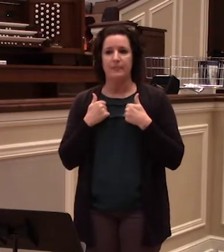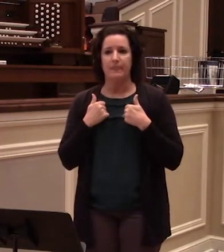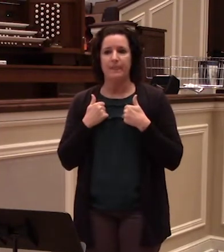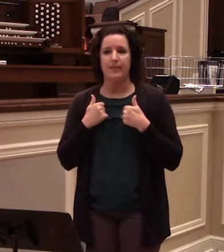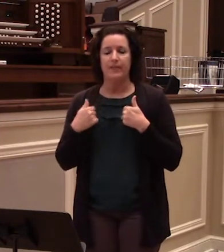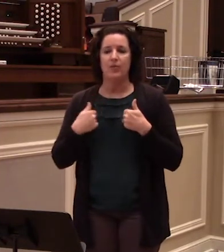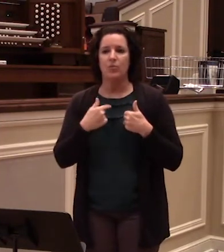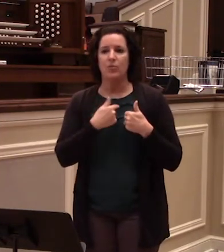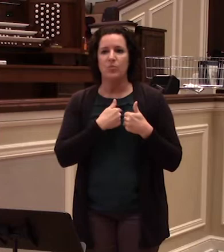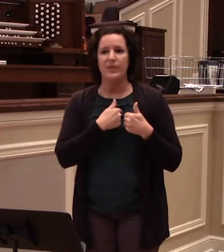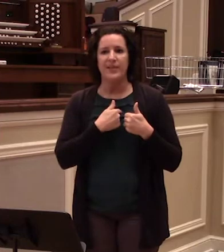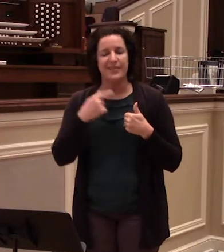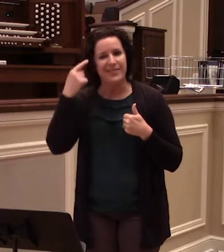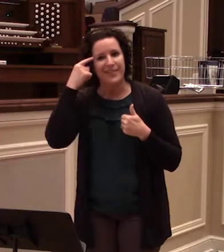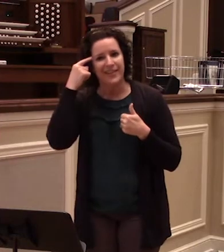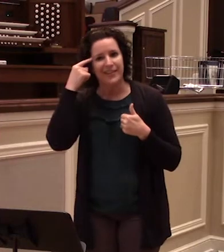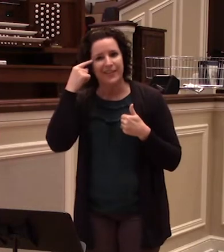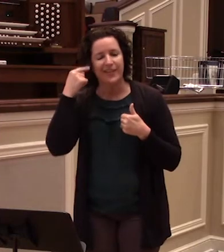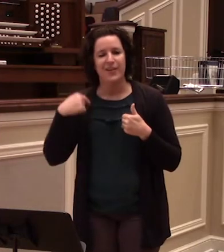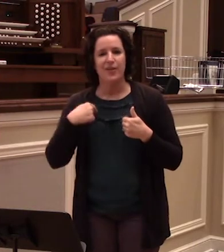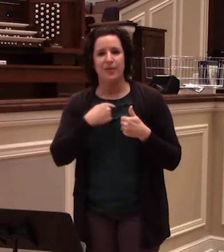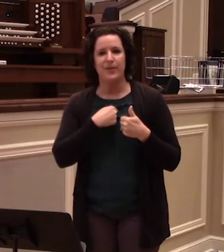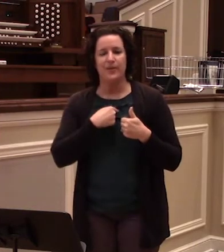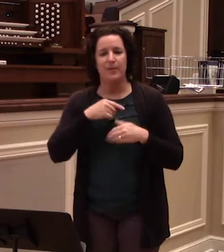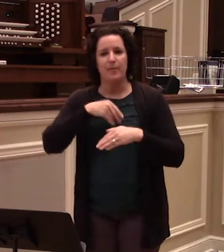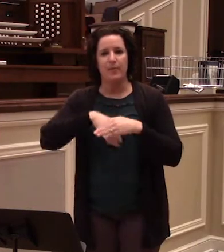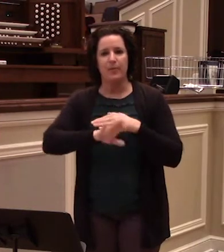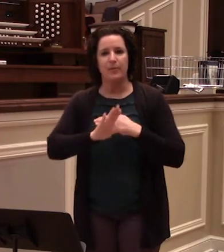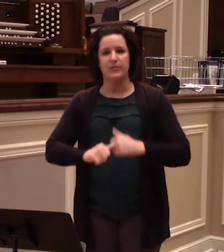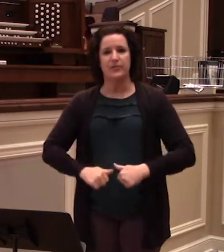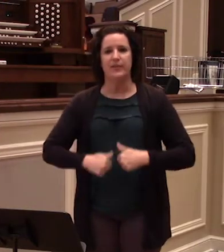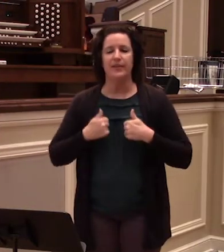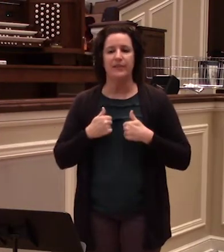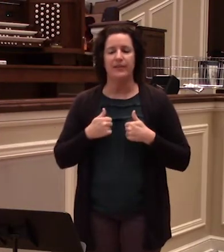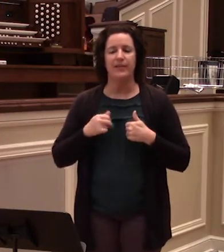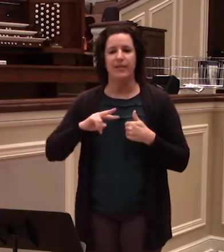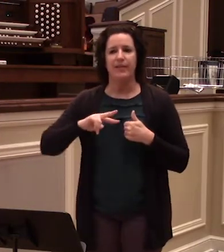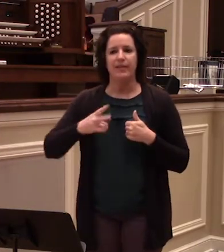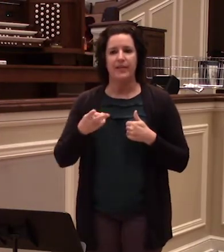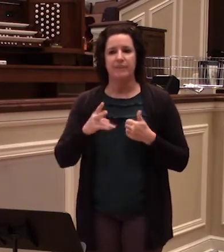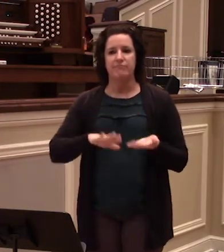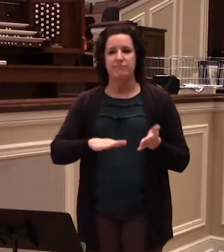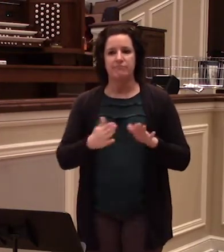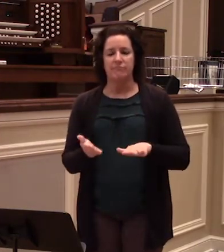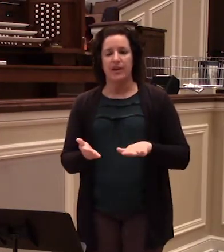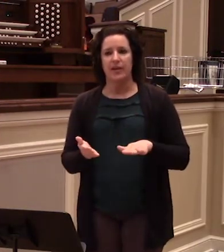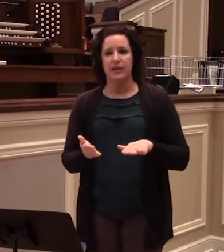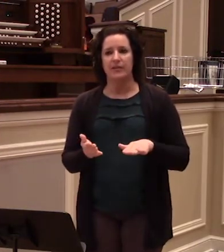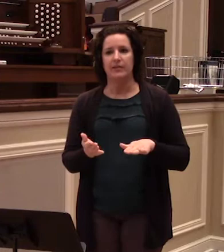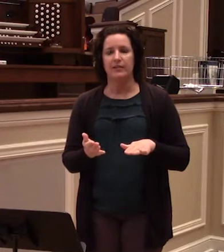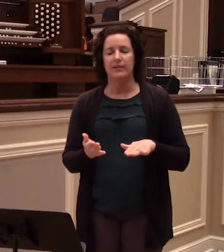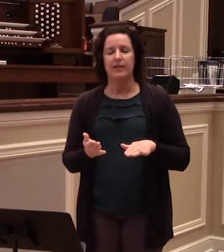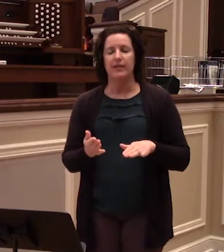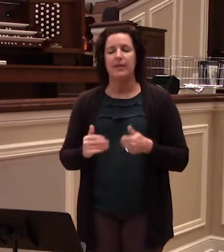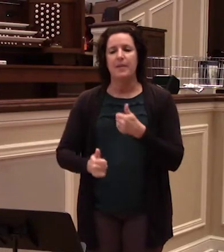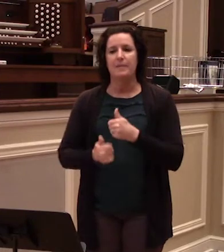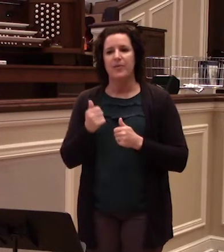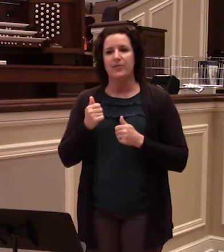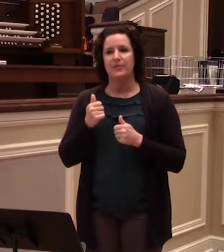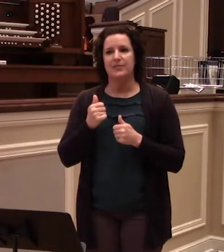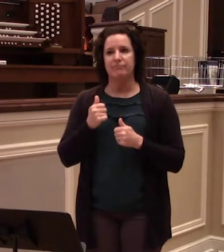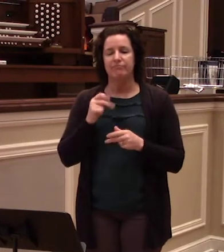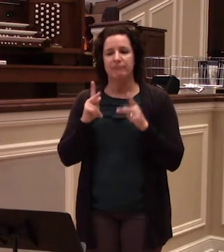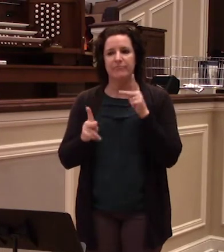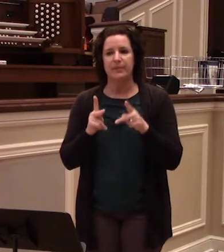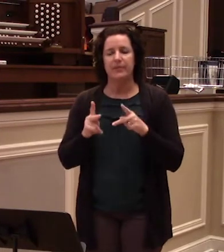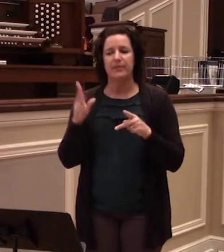we think we're born to live and then we die at the end. That's what most people assume is basically how it works. We're